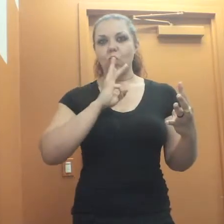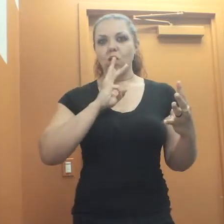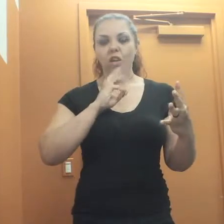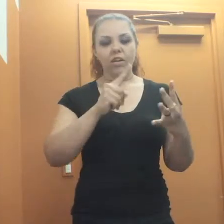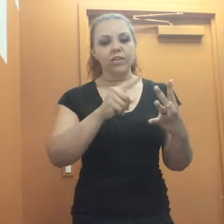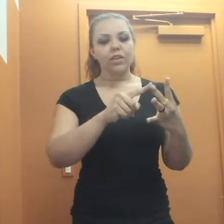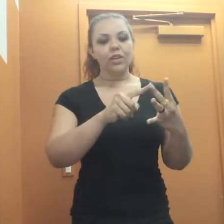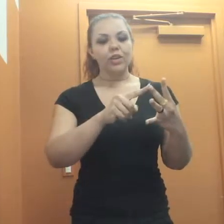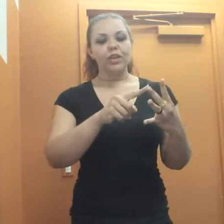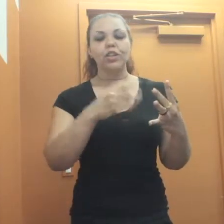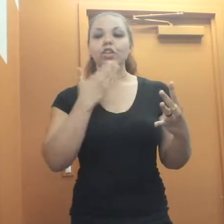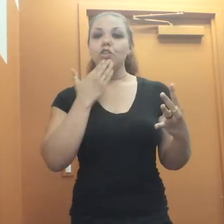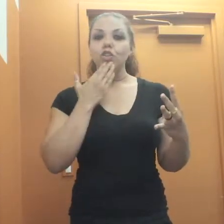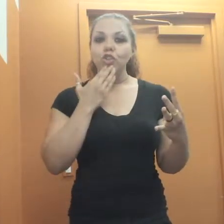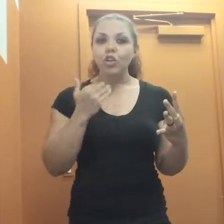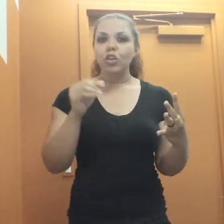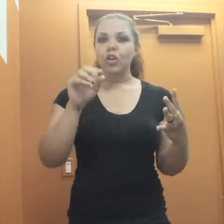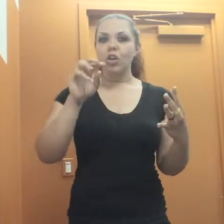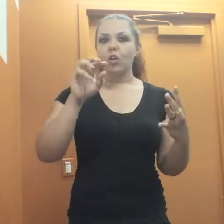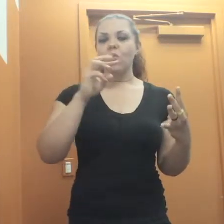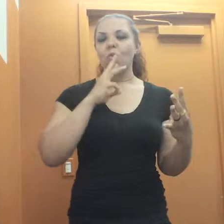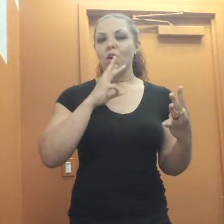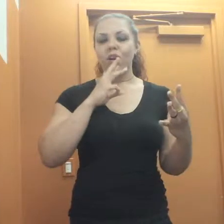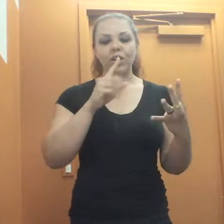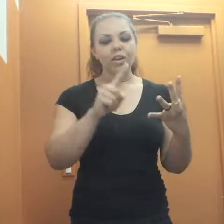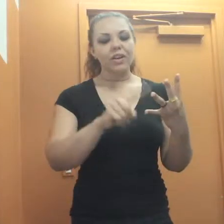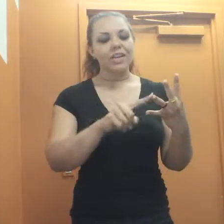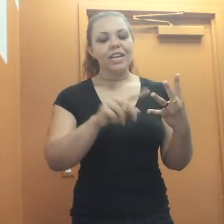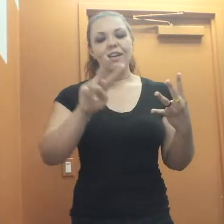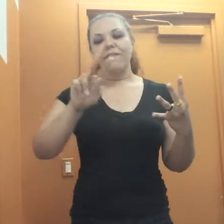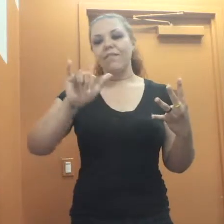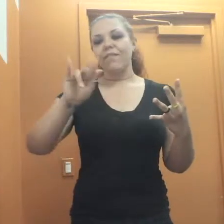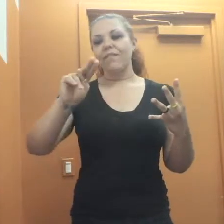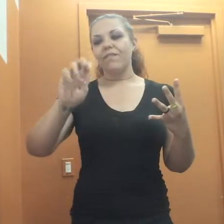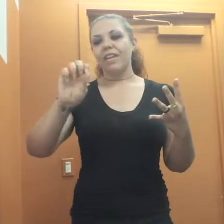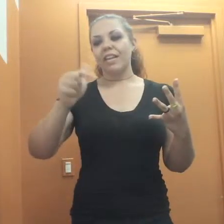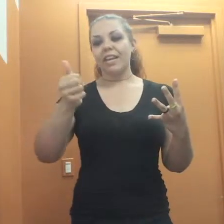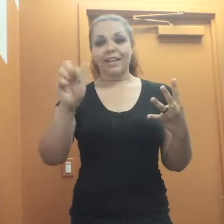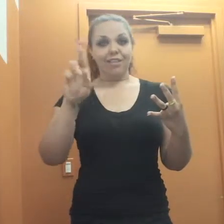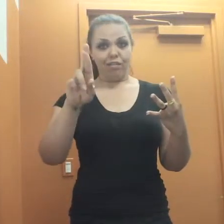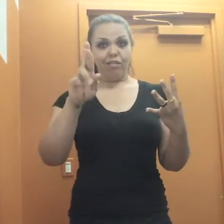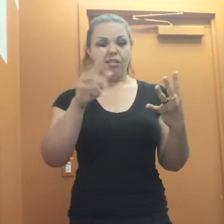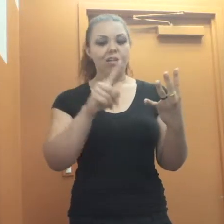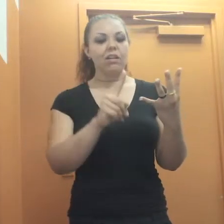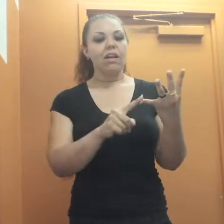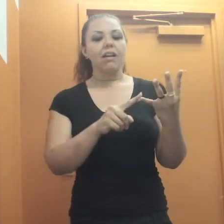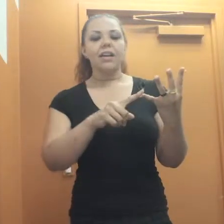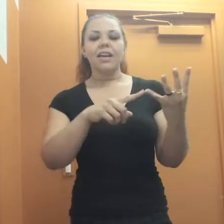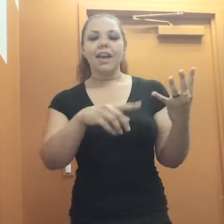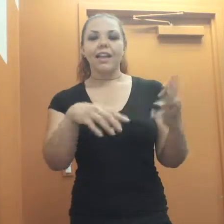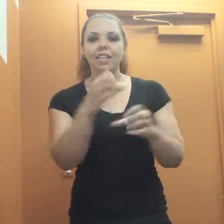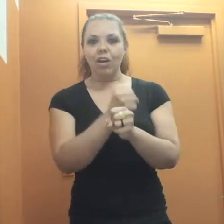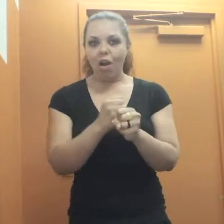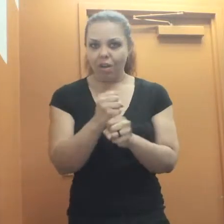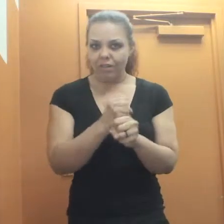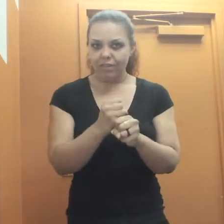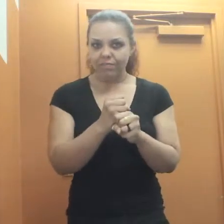one, and coffee. Okay? So we're going to be tasting sweet things, salty things,